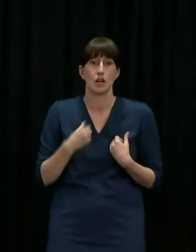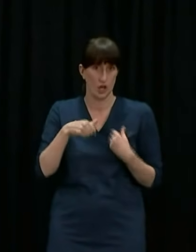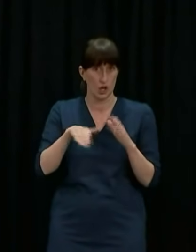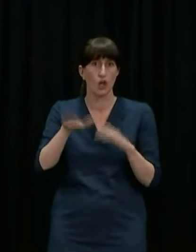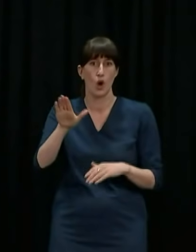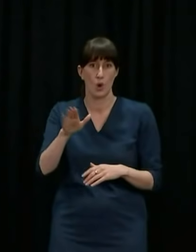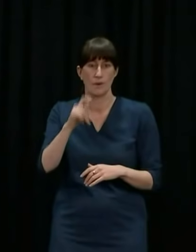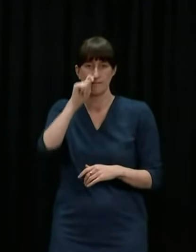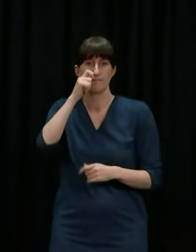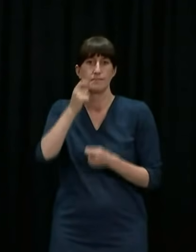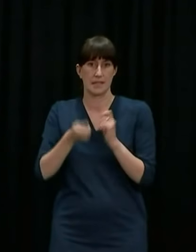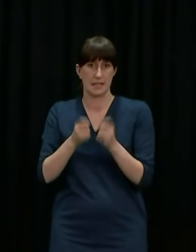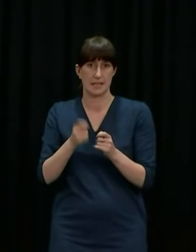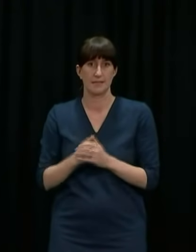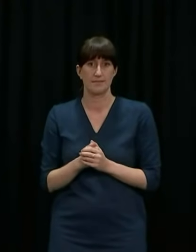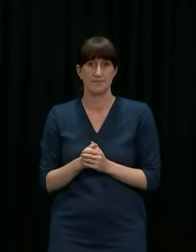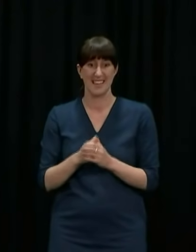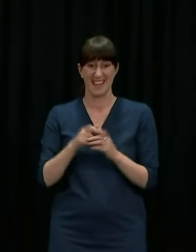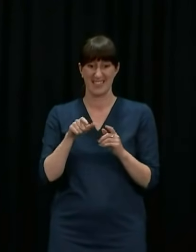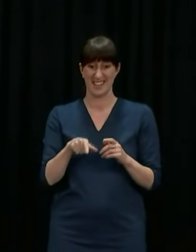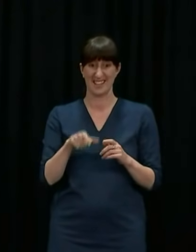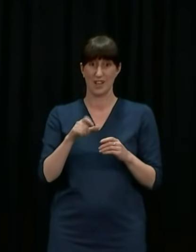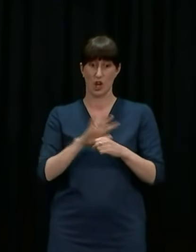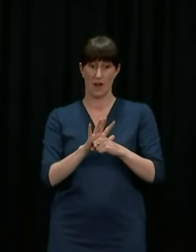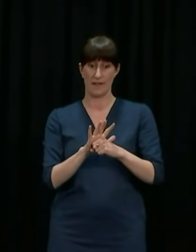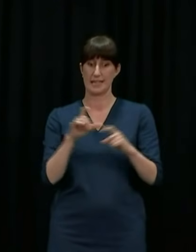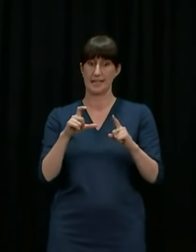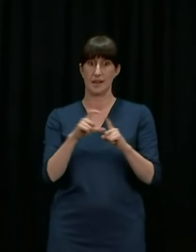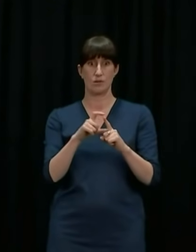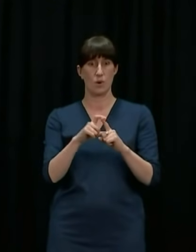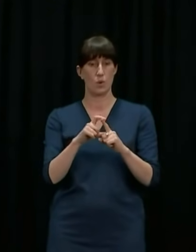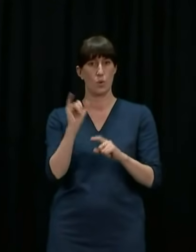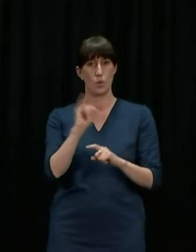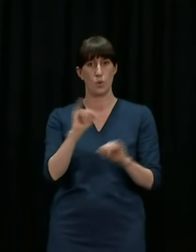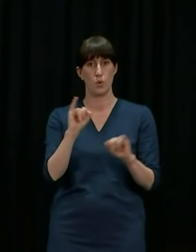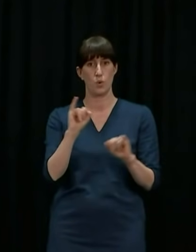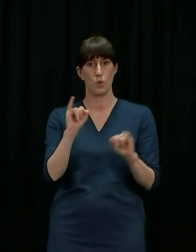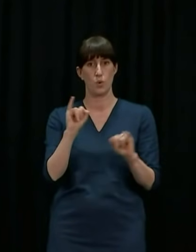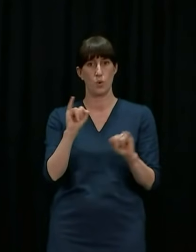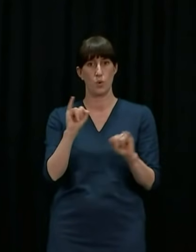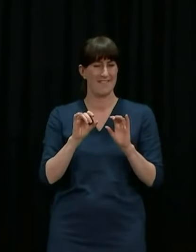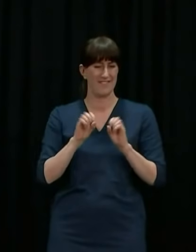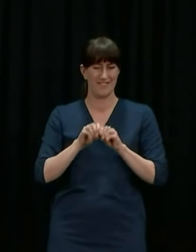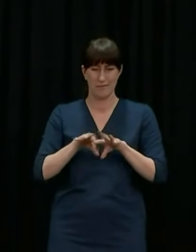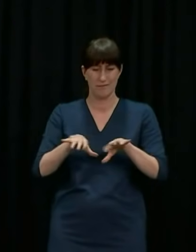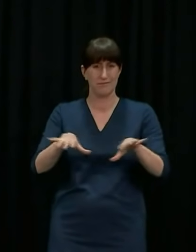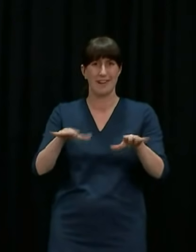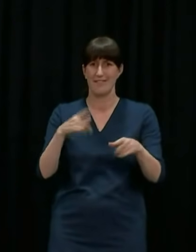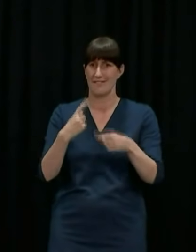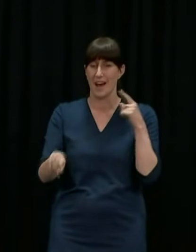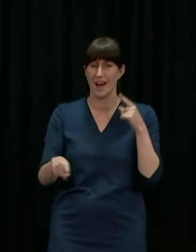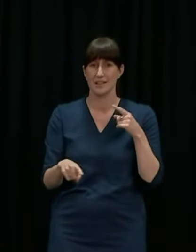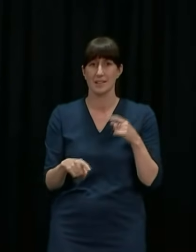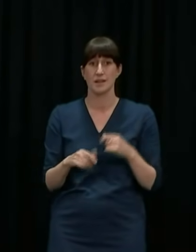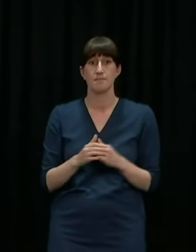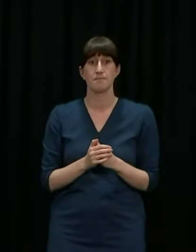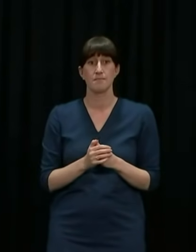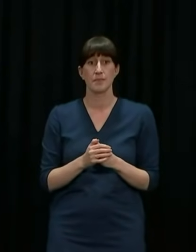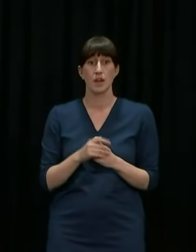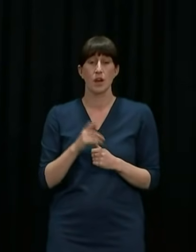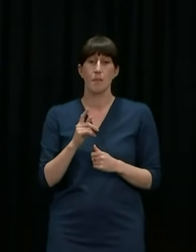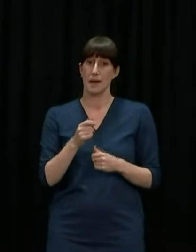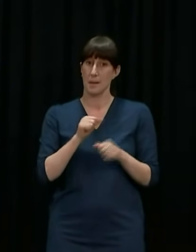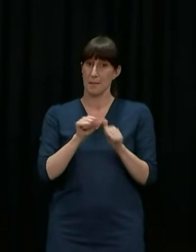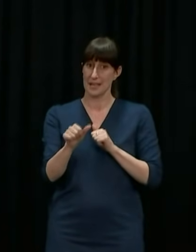virus, and almost everyone it has infected so far has been unvaccinated. Just 3% of the cases in this outbreak have